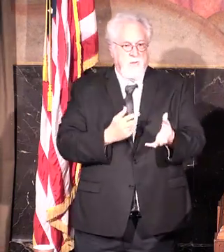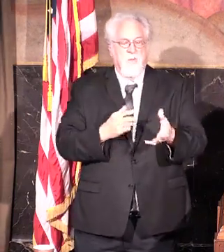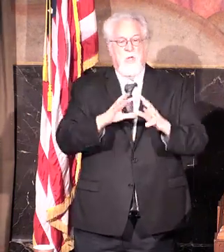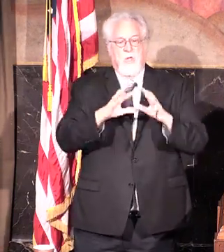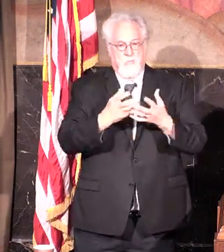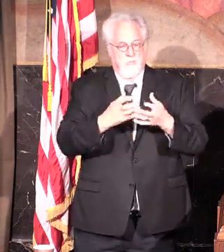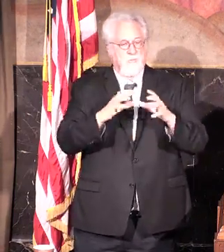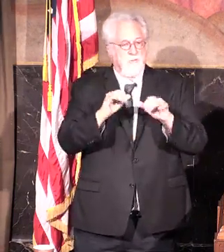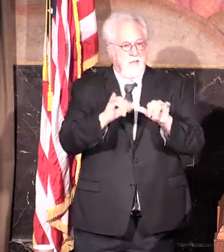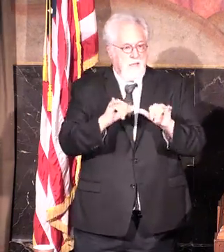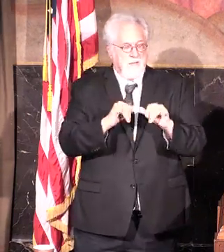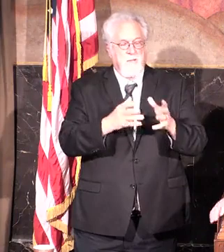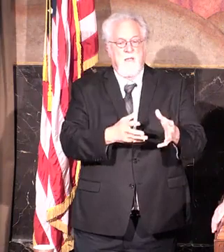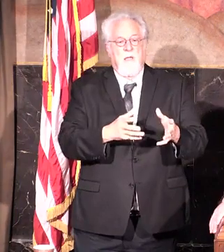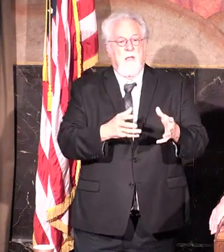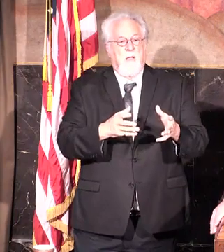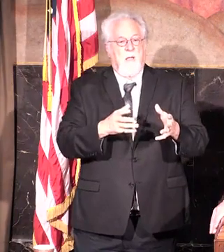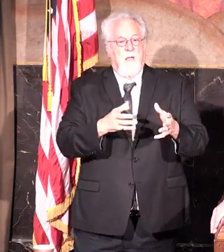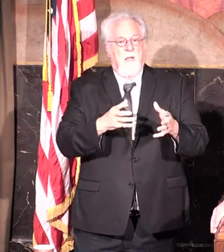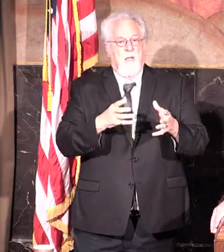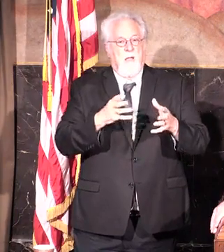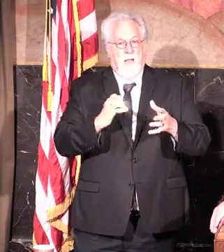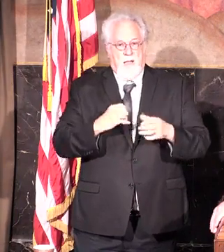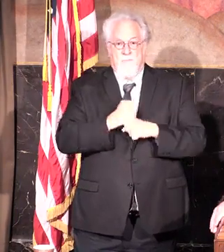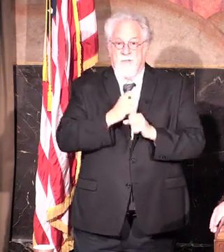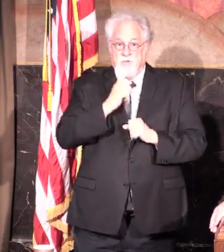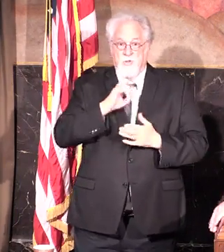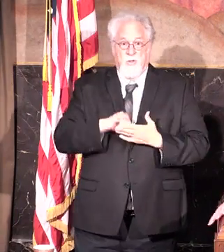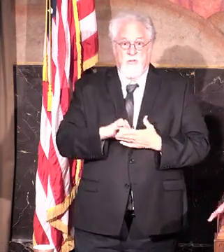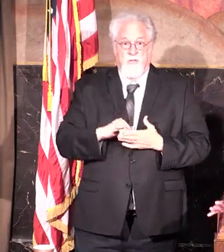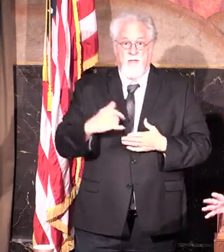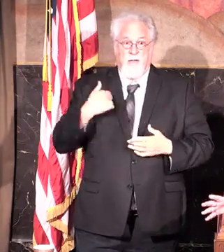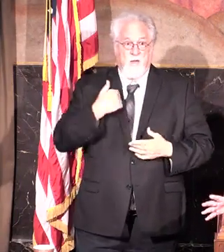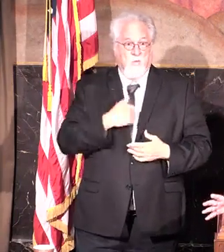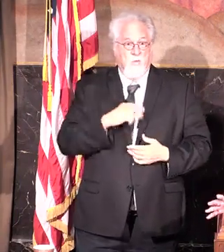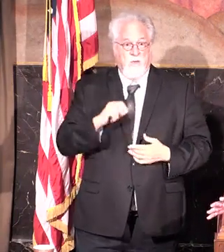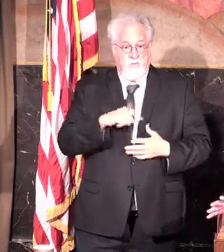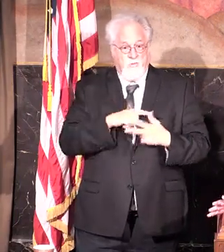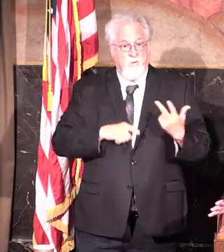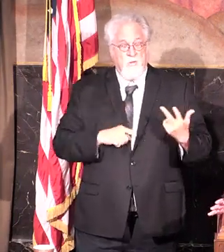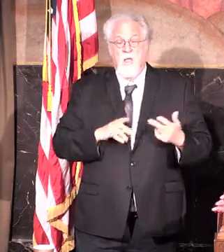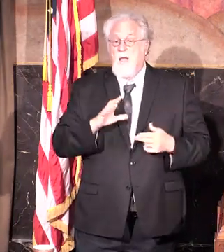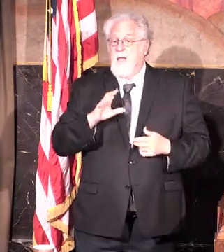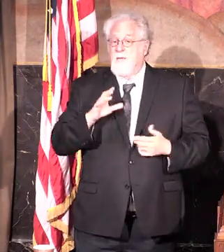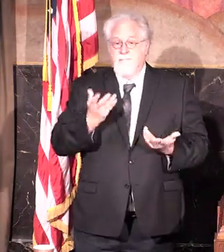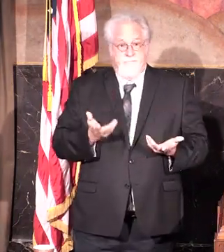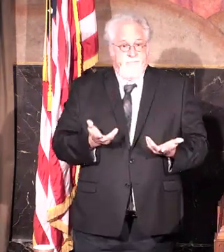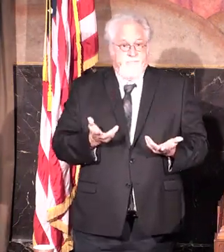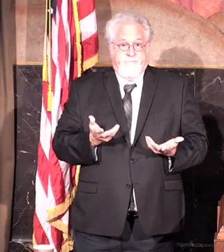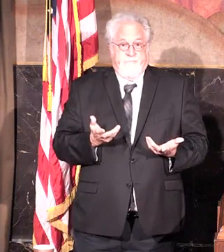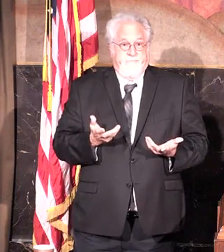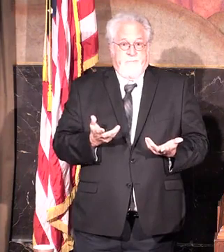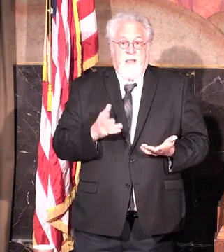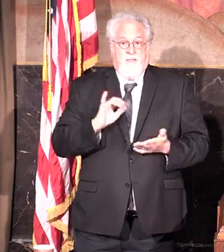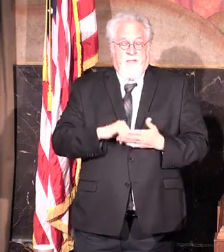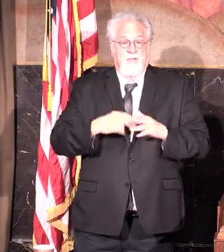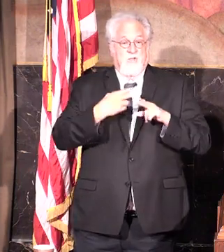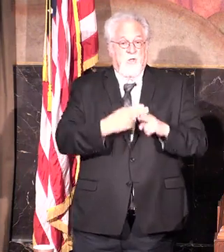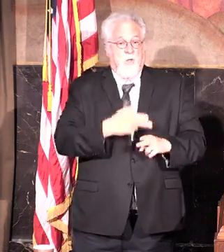size, and making sure that we're doing those things. And those things have been termed best